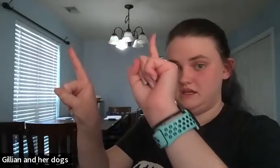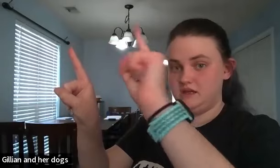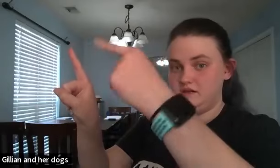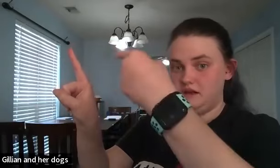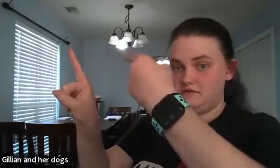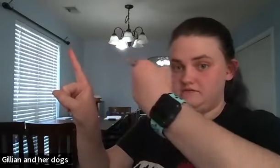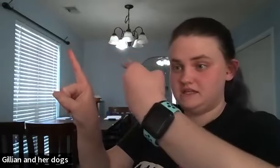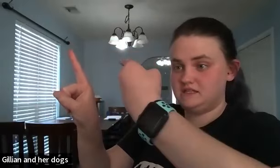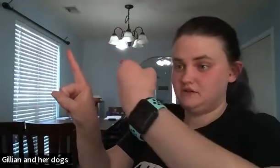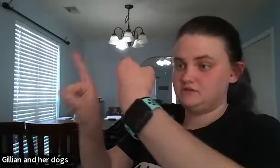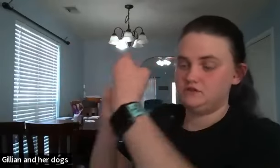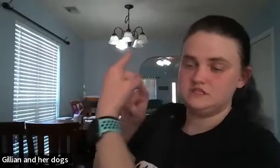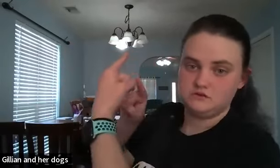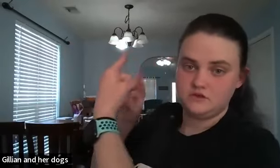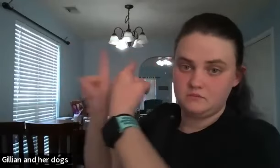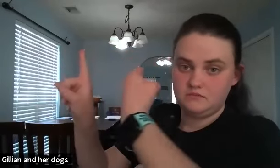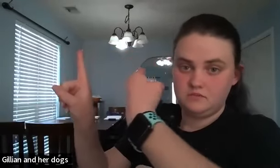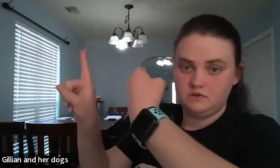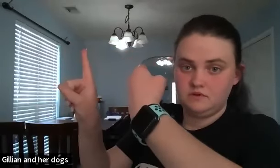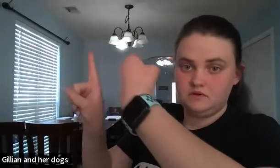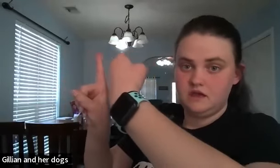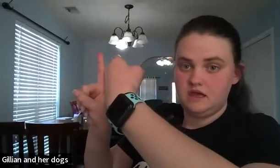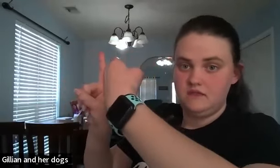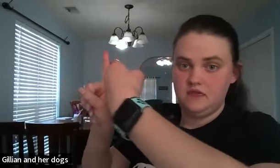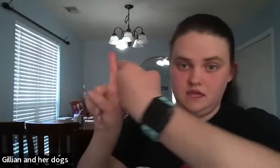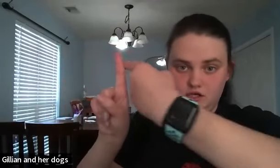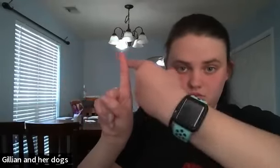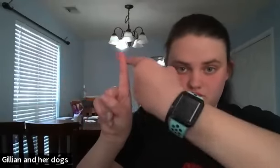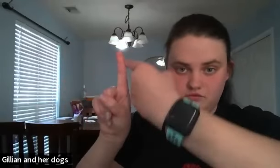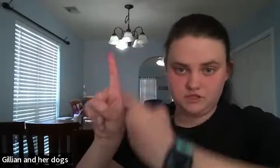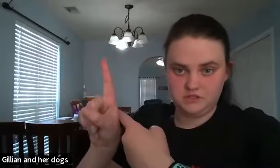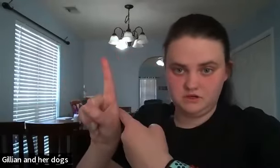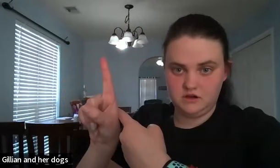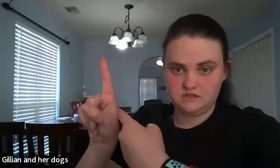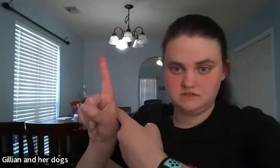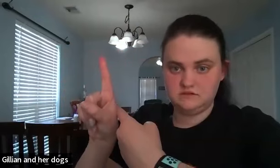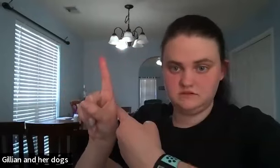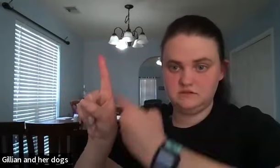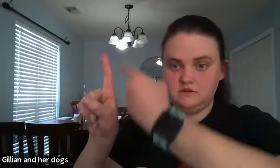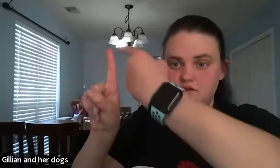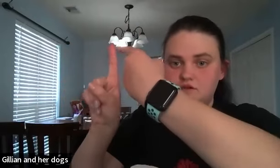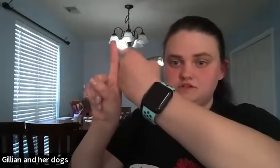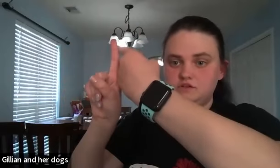again now facing you. So you see your thumb and then you brush them across. So you'll